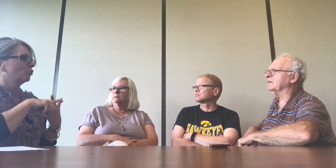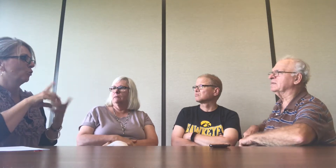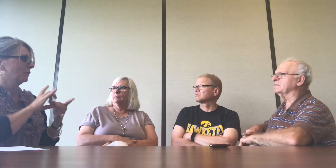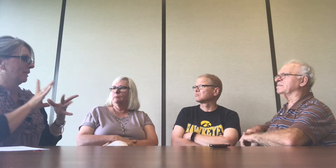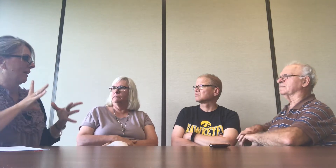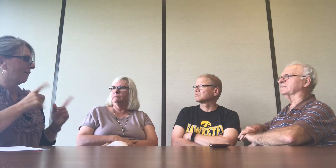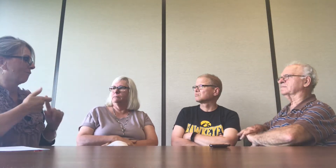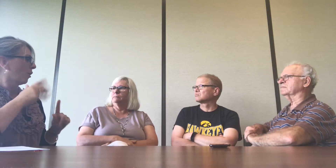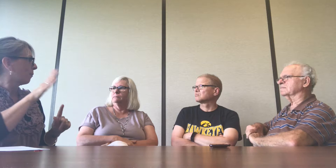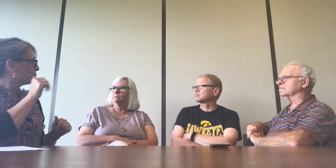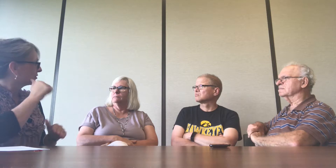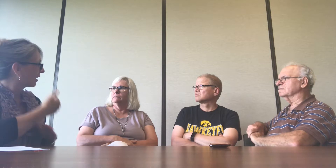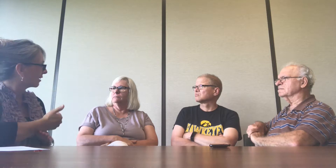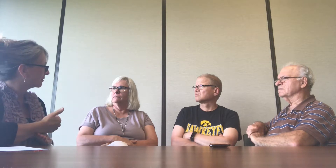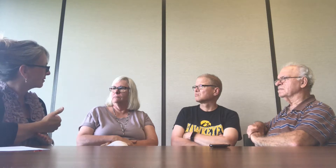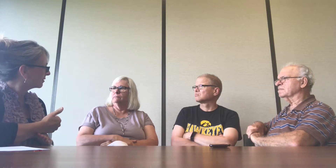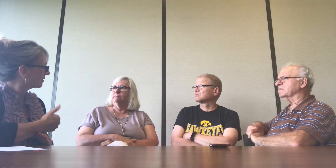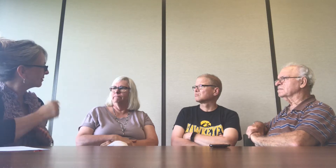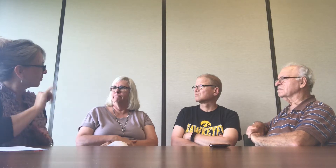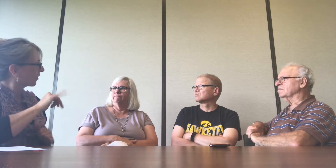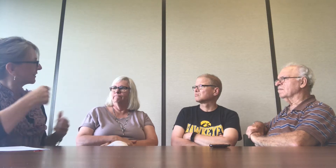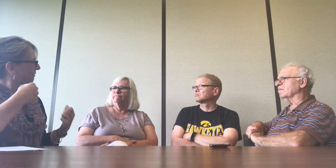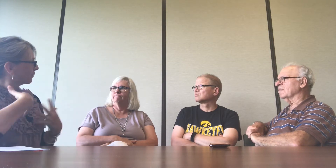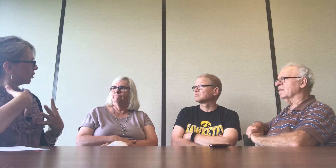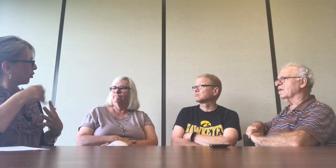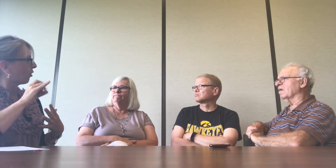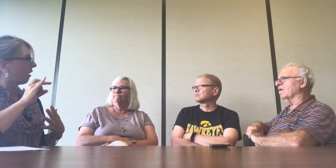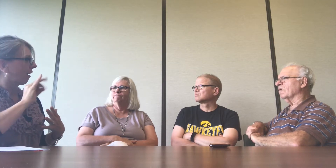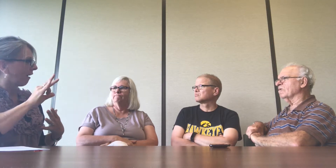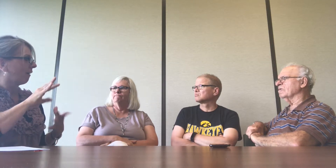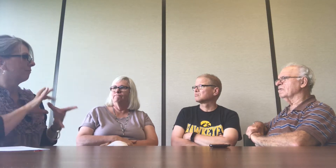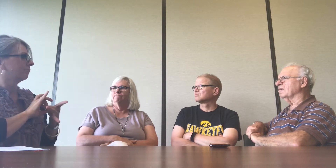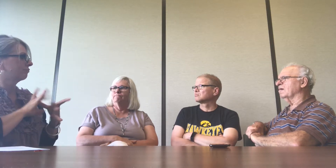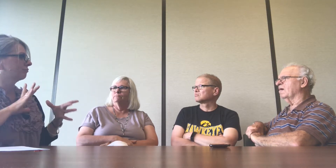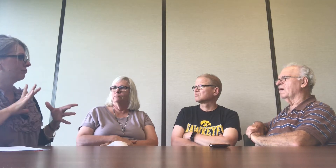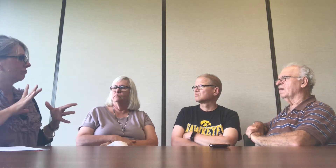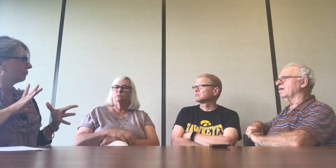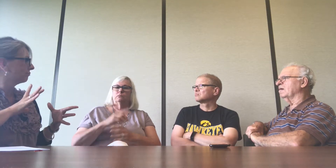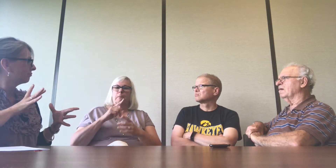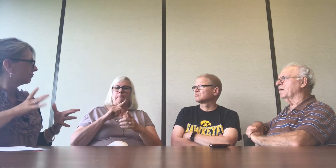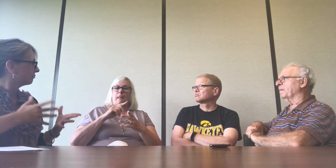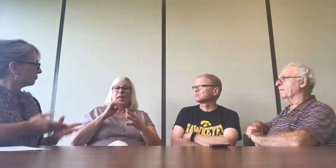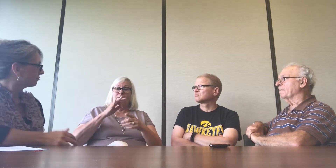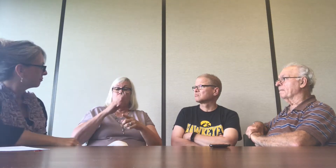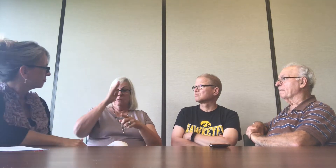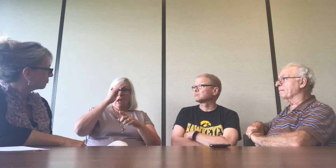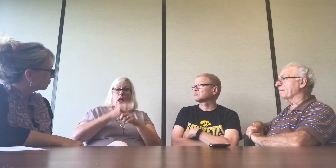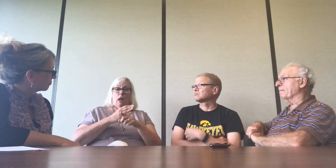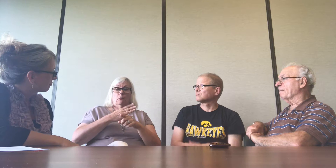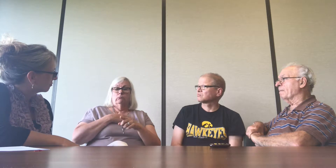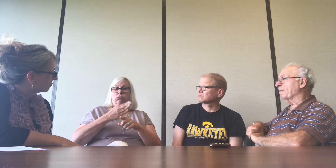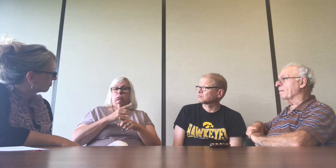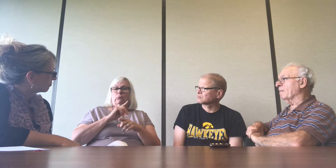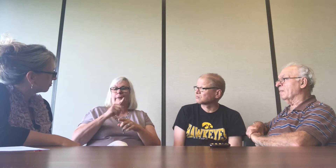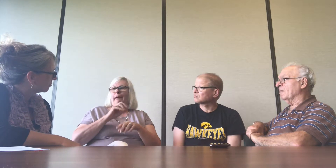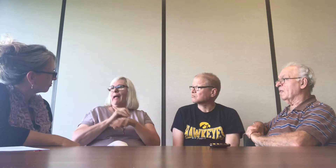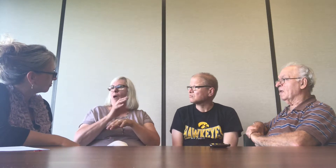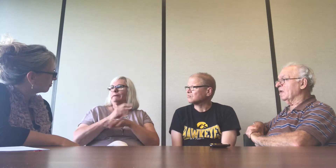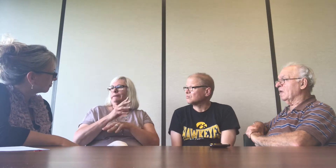she's afraid. Jennifer, is the mother afraid to be separated from her son? That's